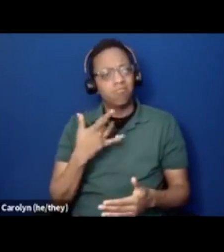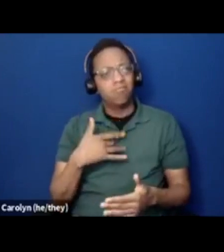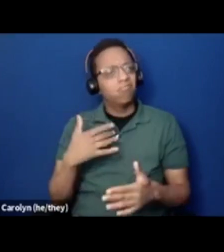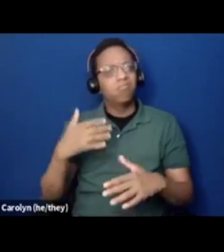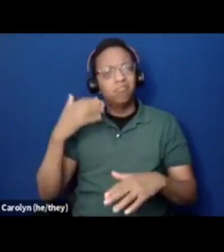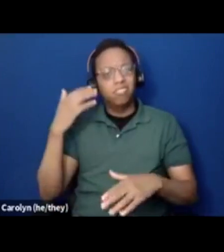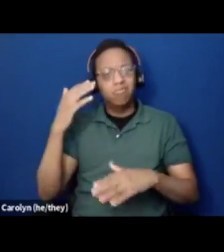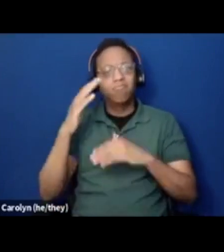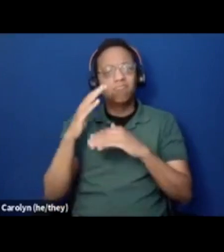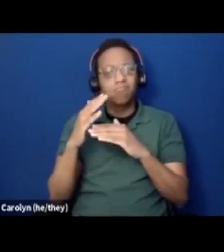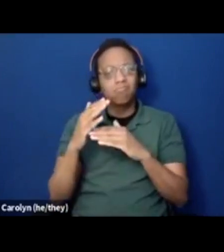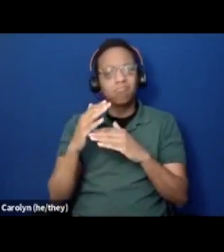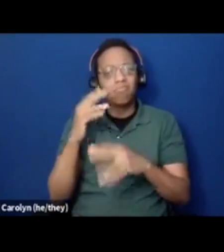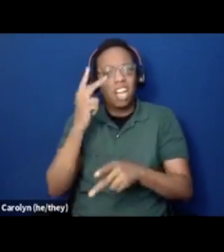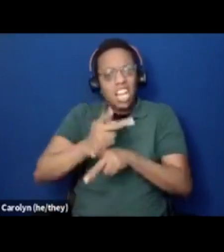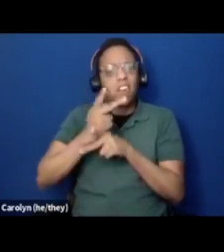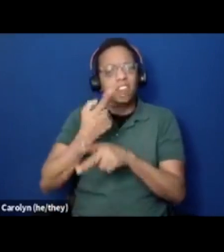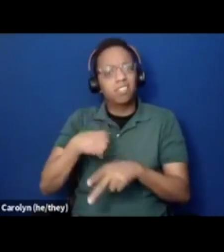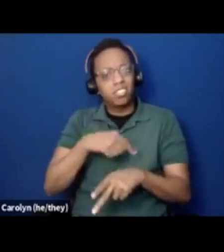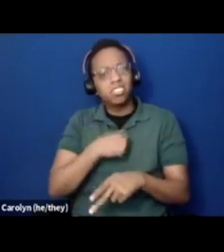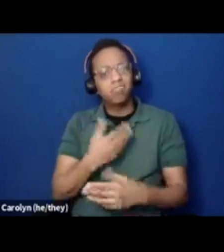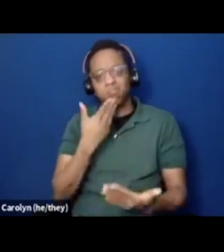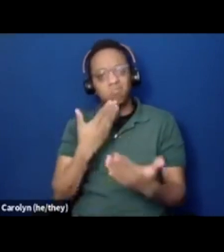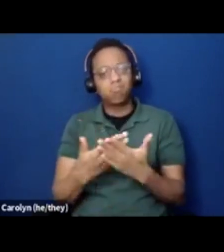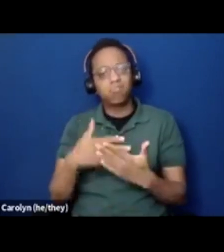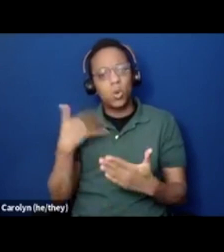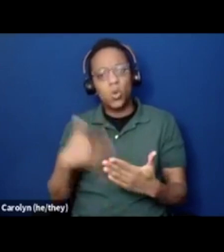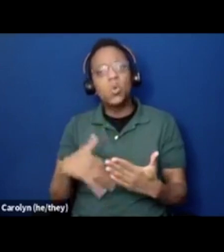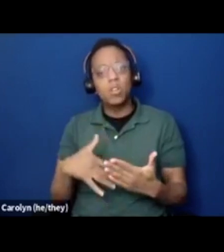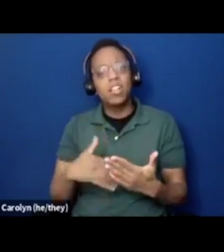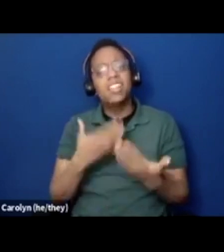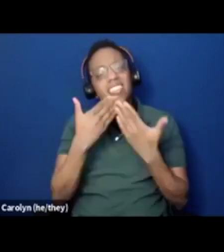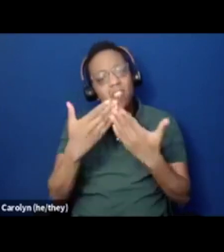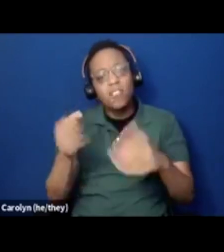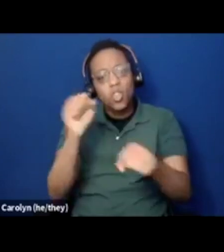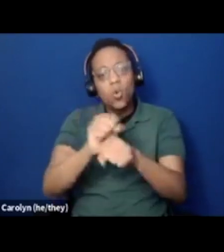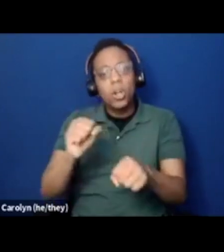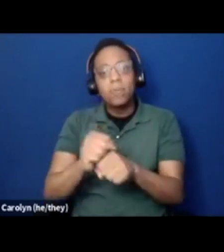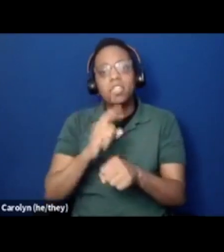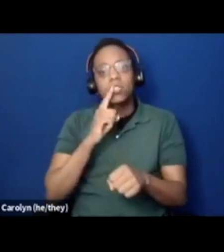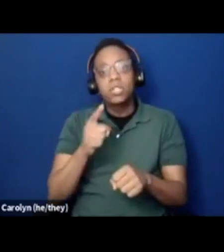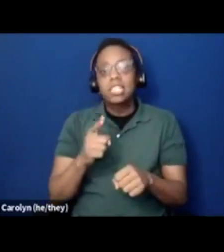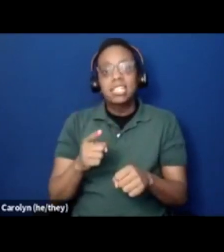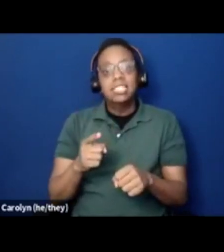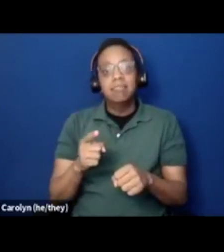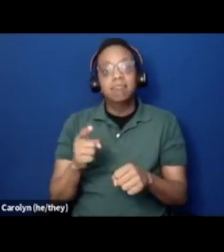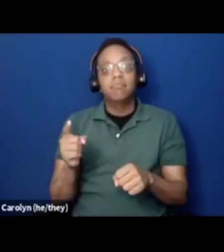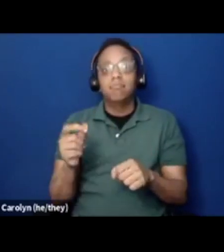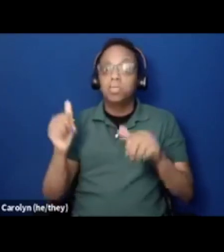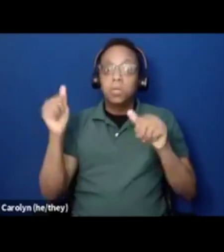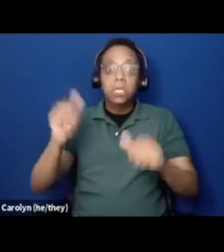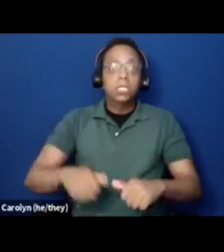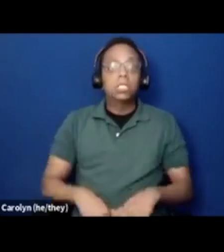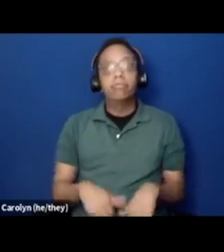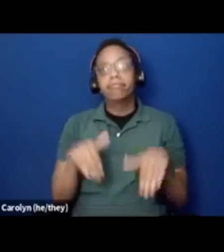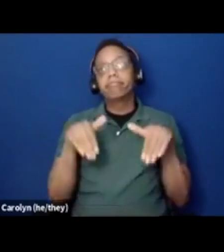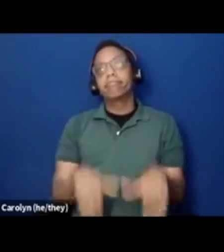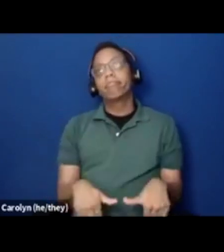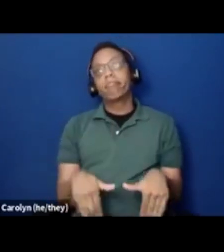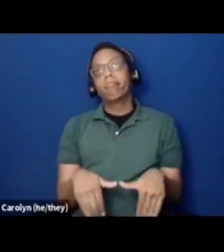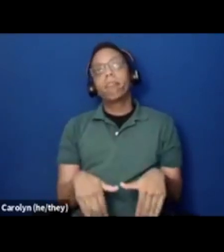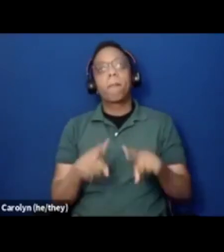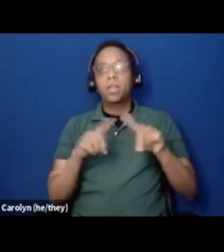doing. When you can easily just not do it, I really appreciate that. And I'm sure our community definitely appreciates